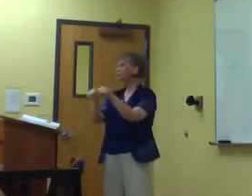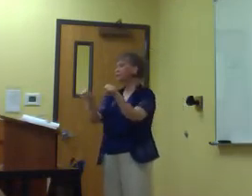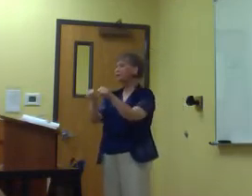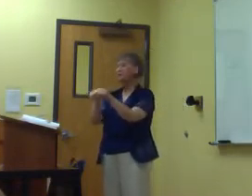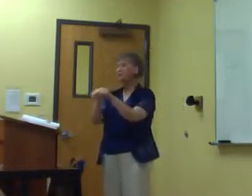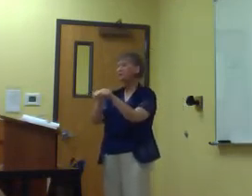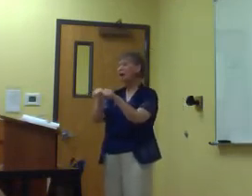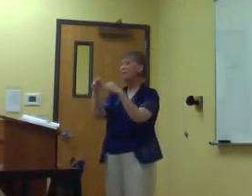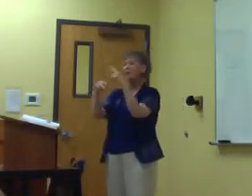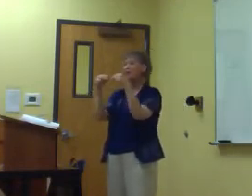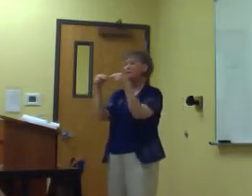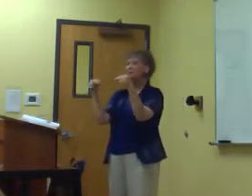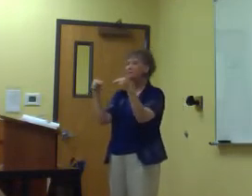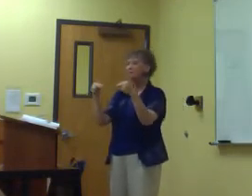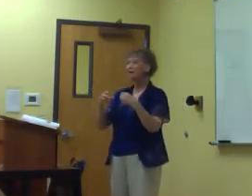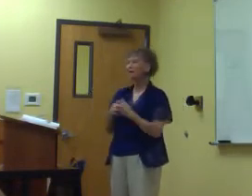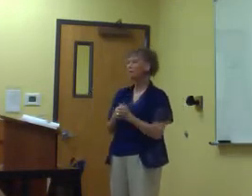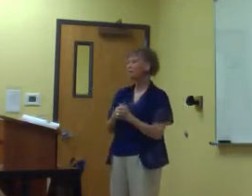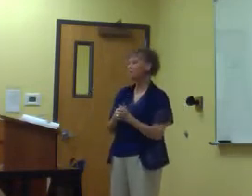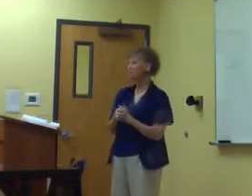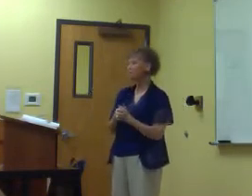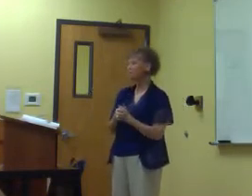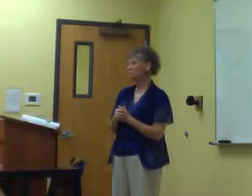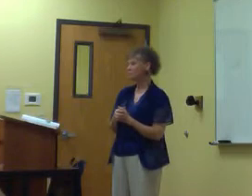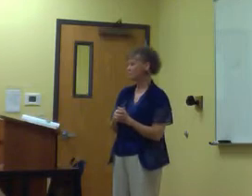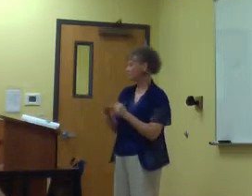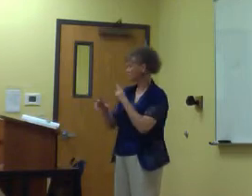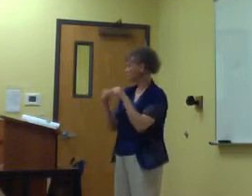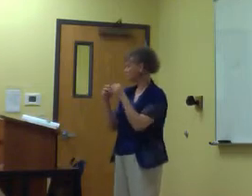Juice, you're just miming it. Tie it. Tie